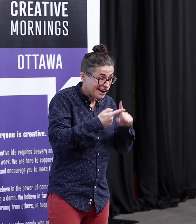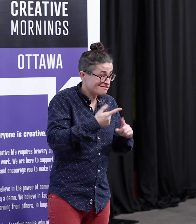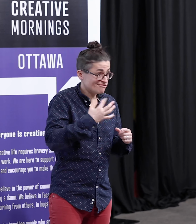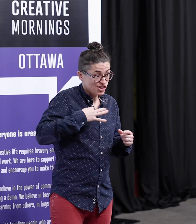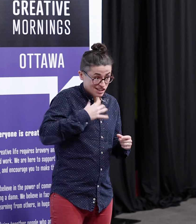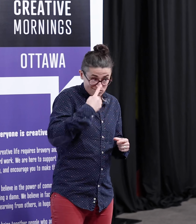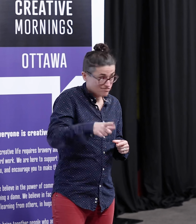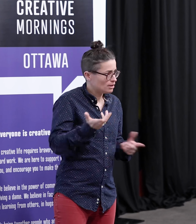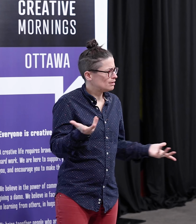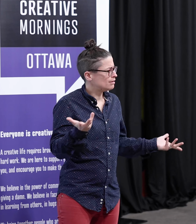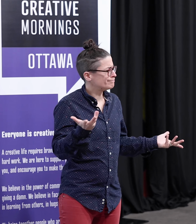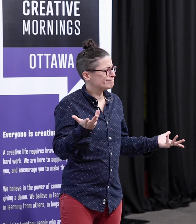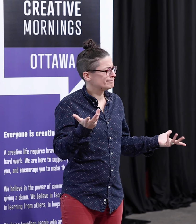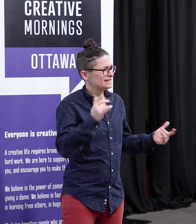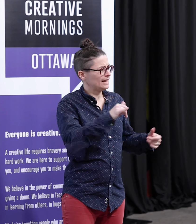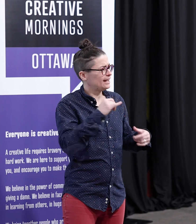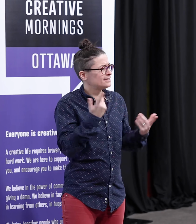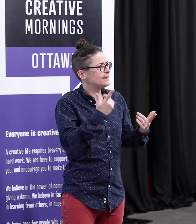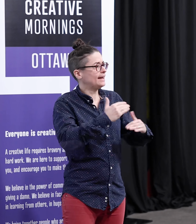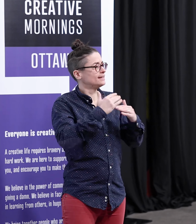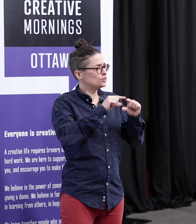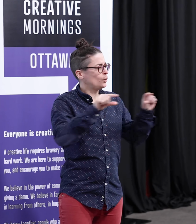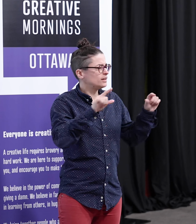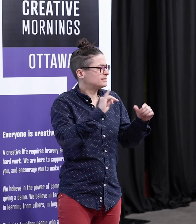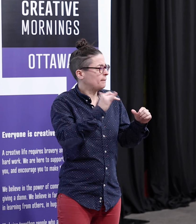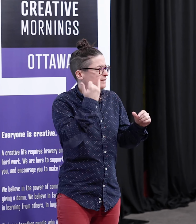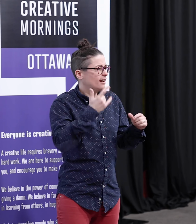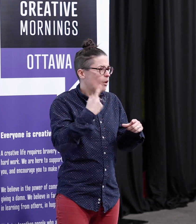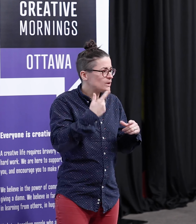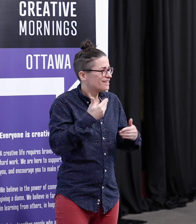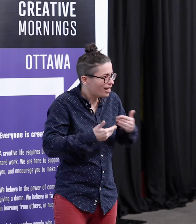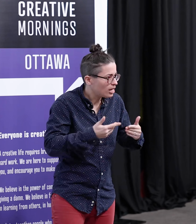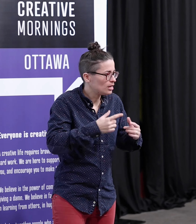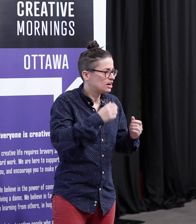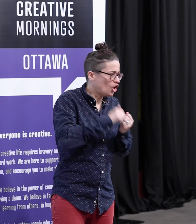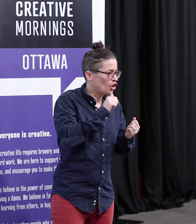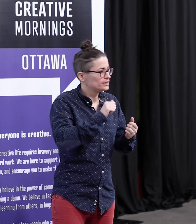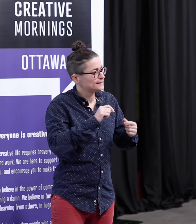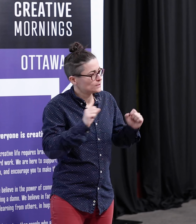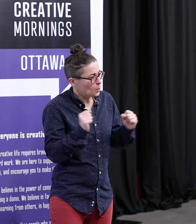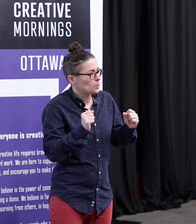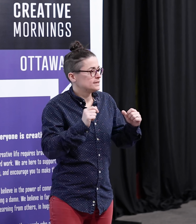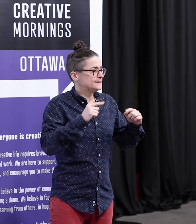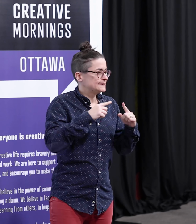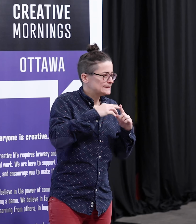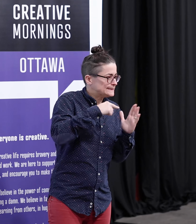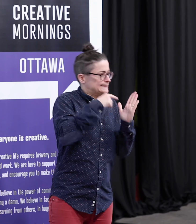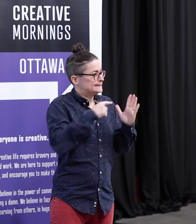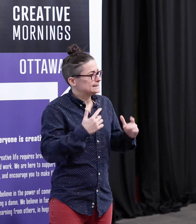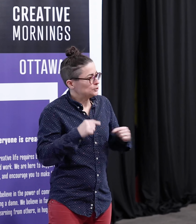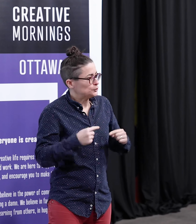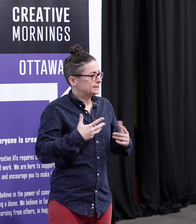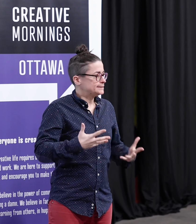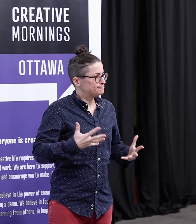that. Maybe bring a friend, bring a family member. So that's the example of the cold metal ruler